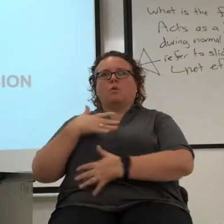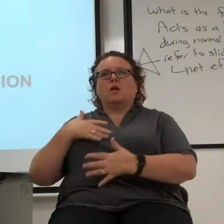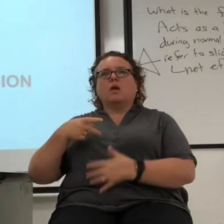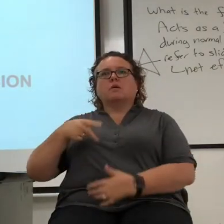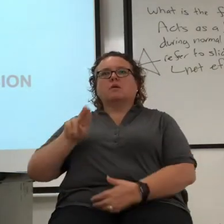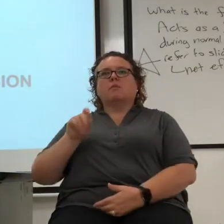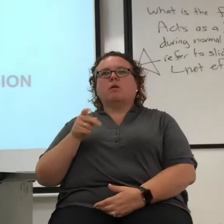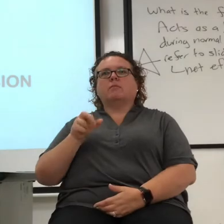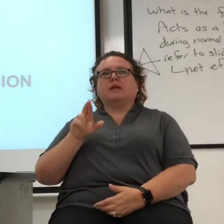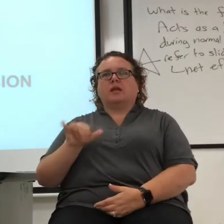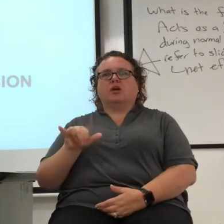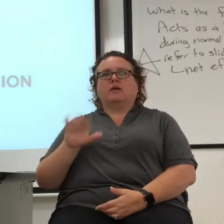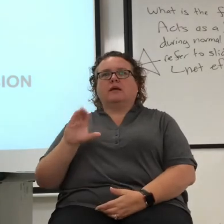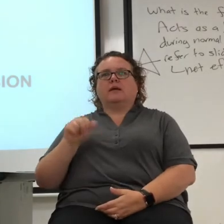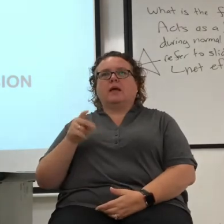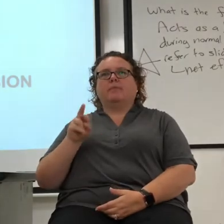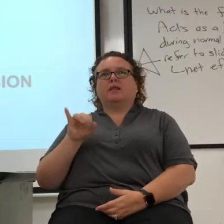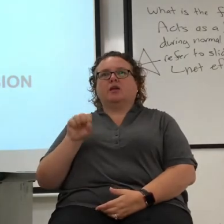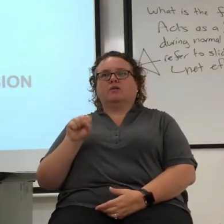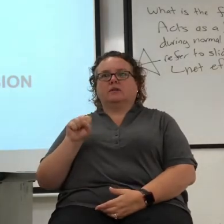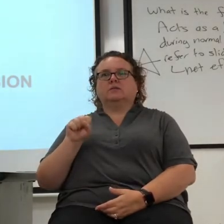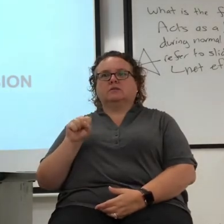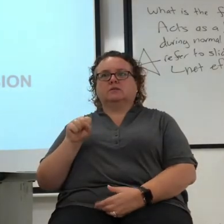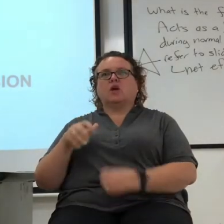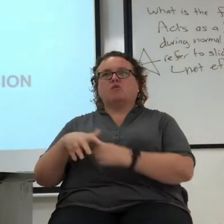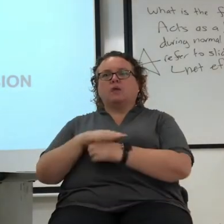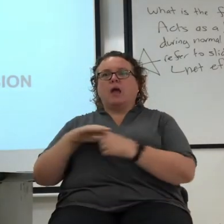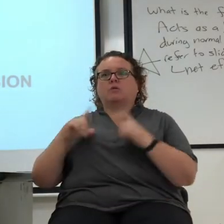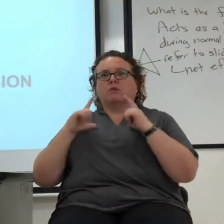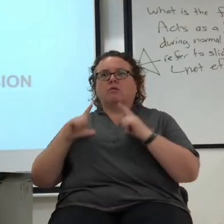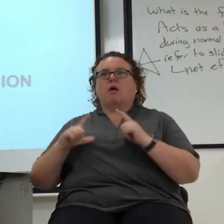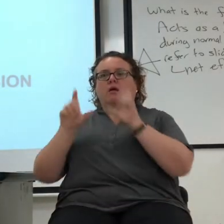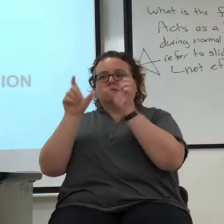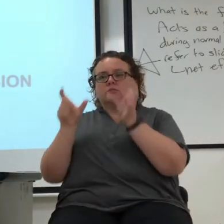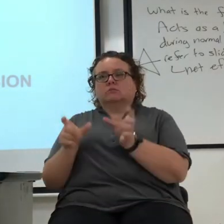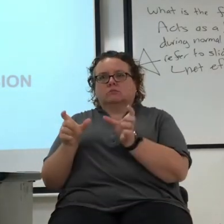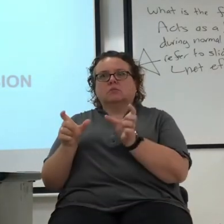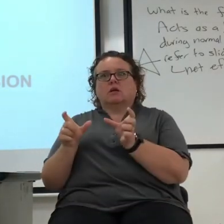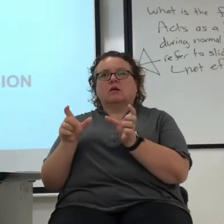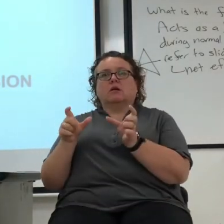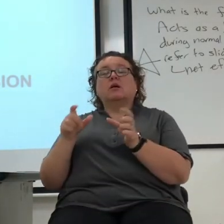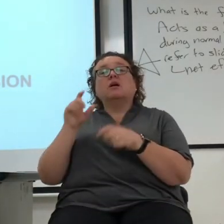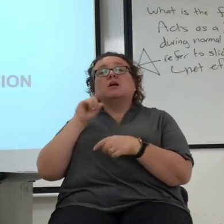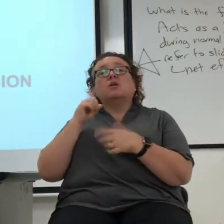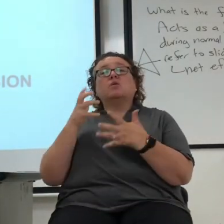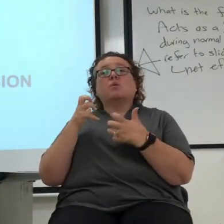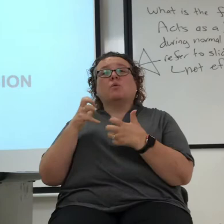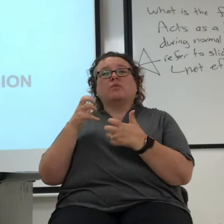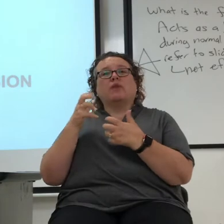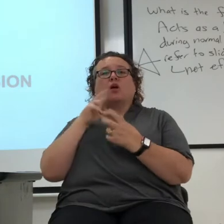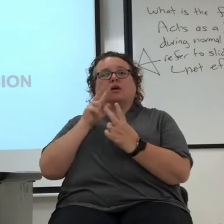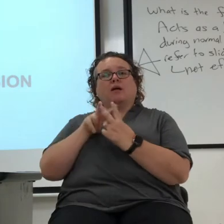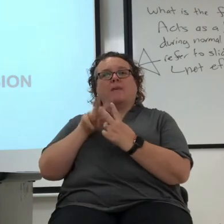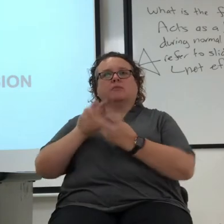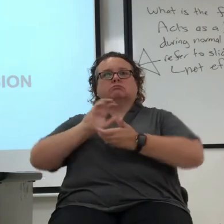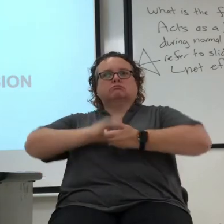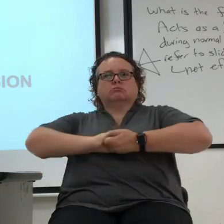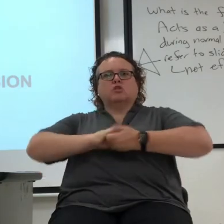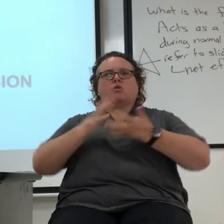those alveolar spaces. So blood flow, breathing, they're coupled. You want to make it match,